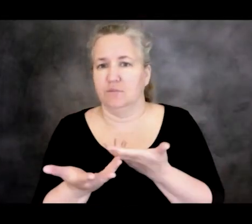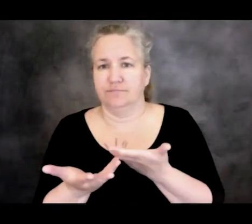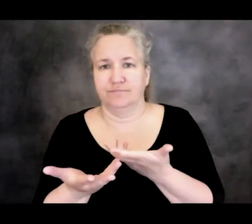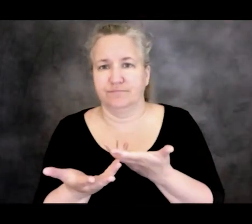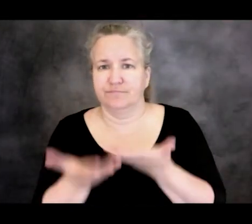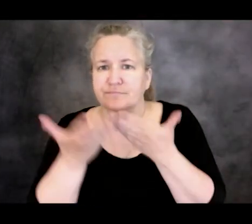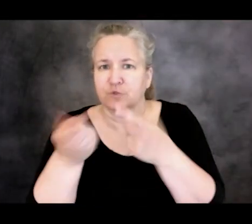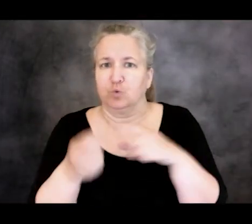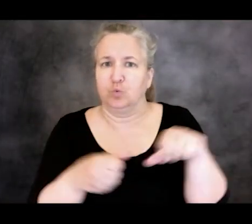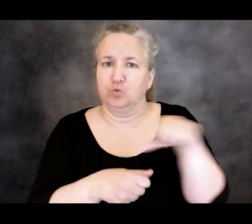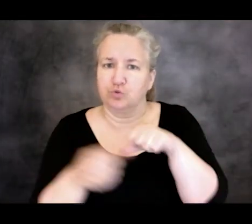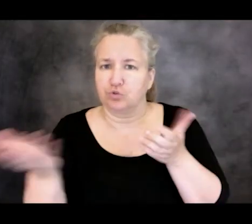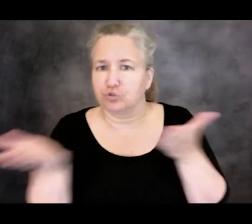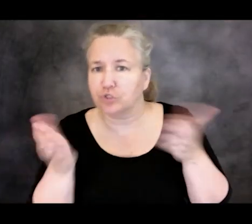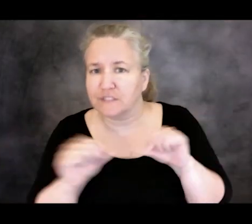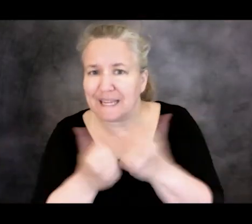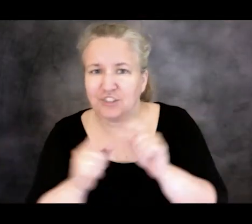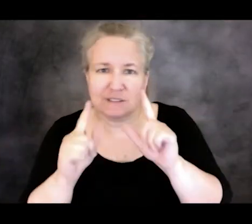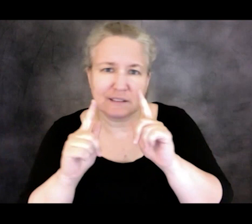social service agencies, and that's been